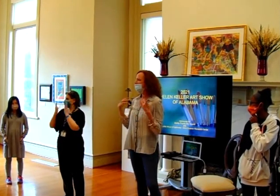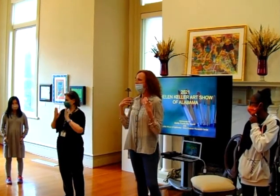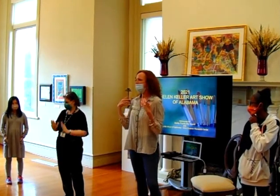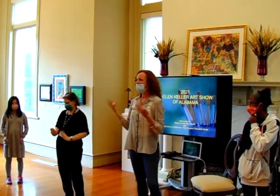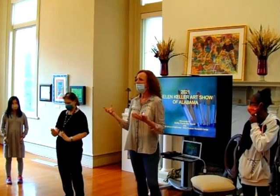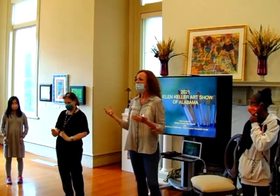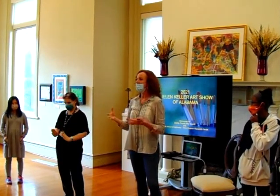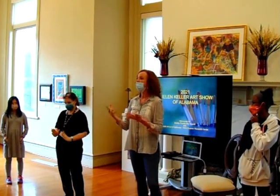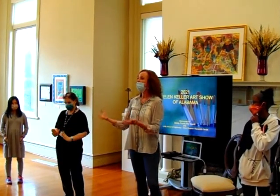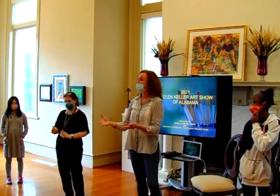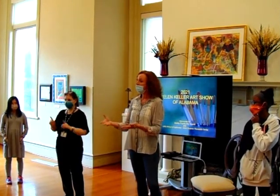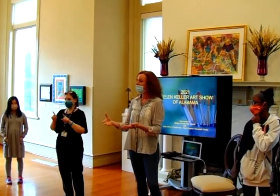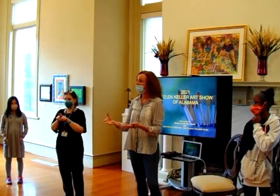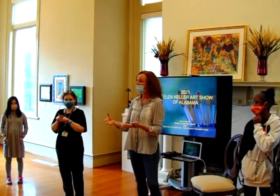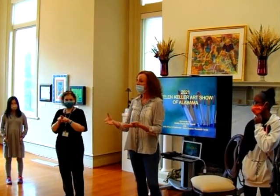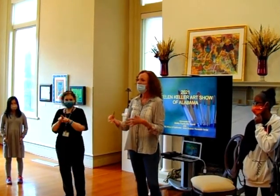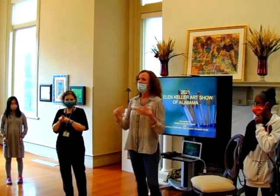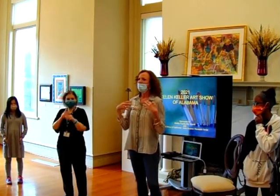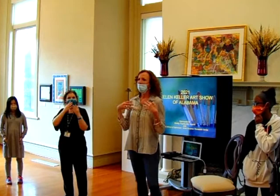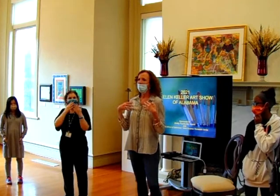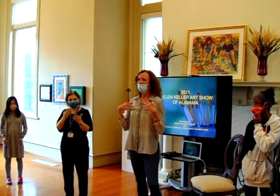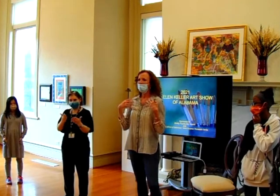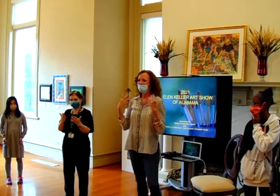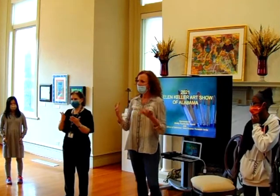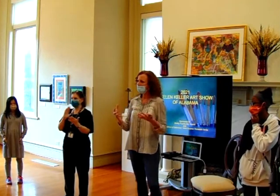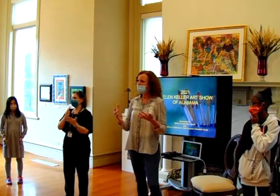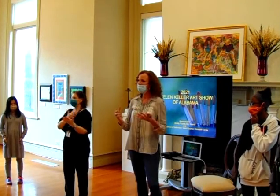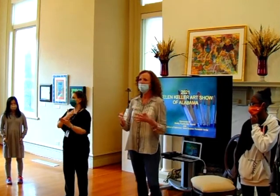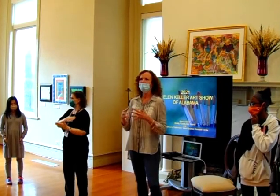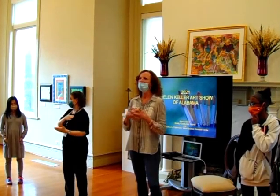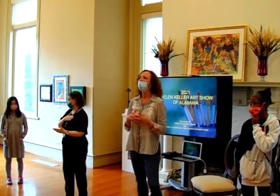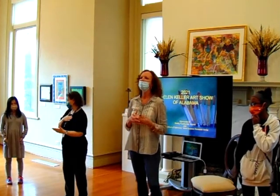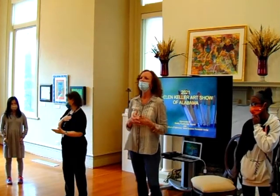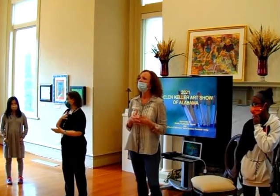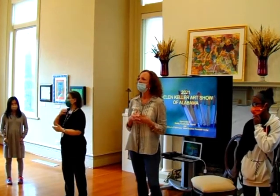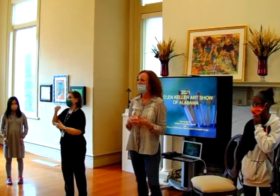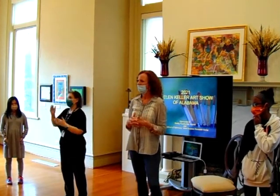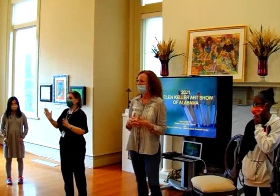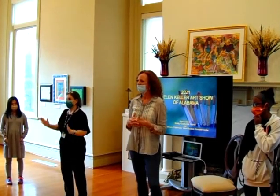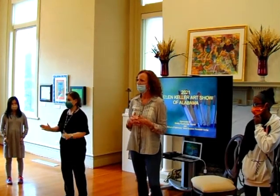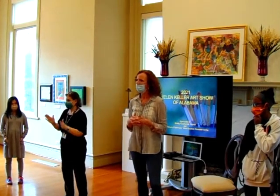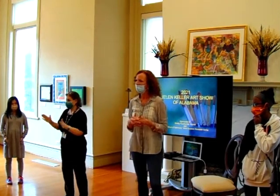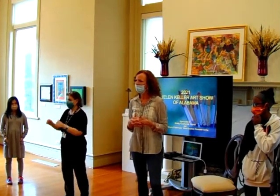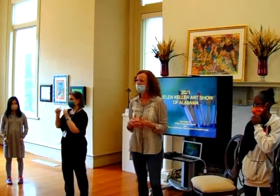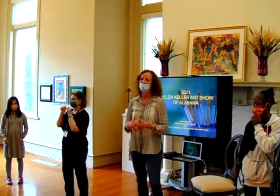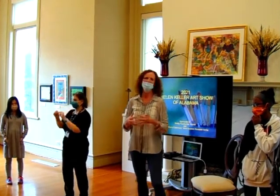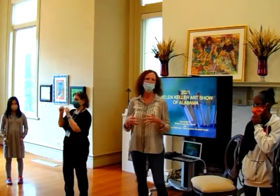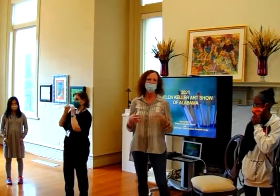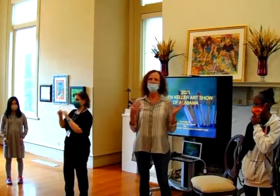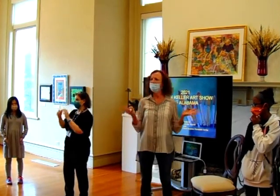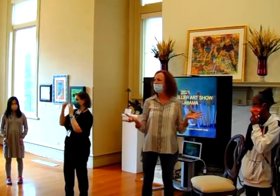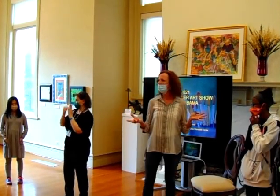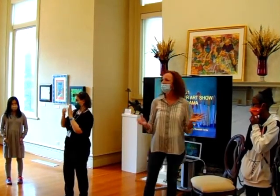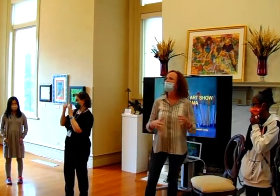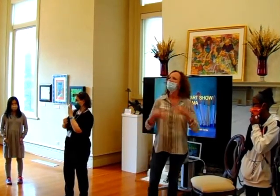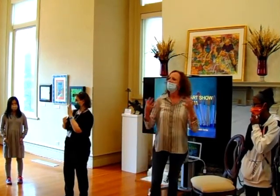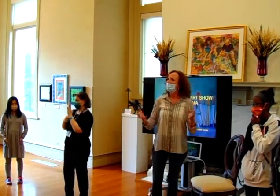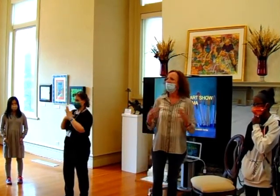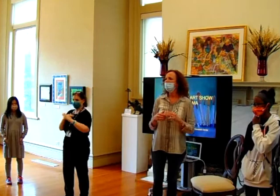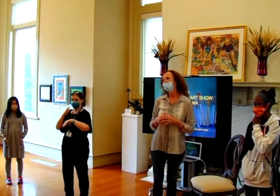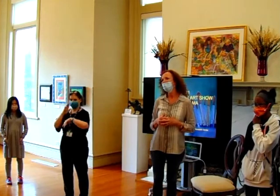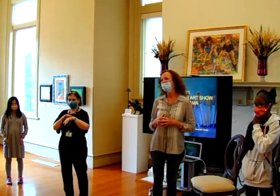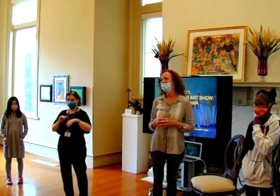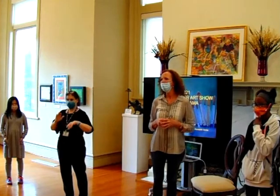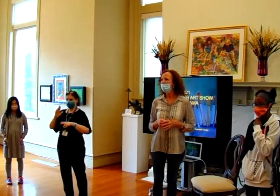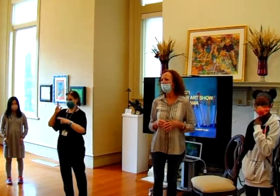a sign of our appreciation and encouragement to keep doing art. Okay? So I'm going to call names, and